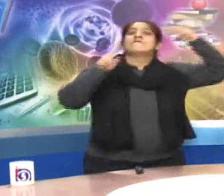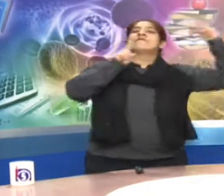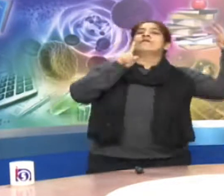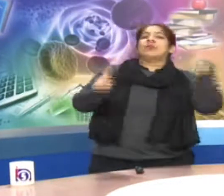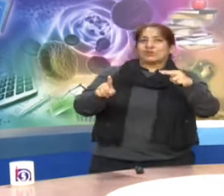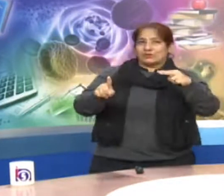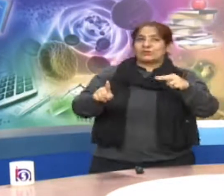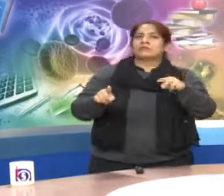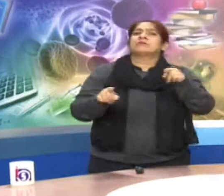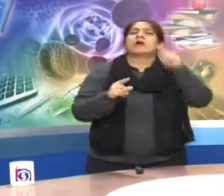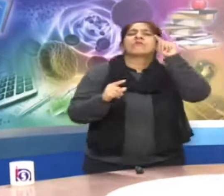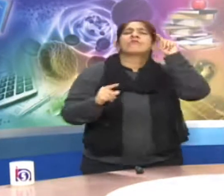from the consumer's point of view.